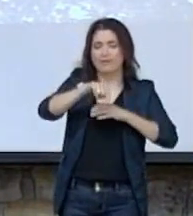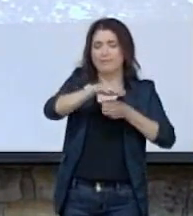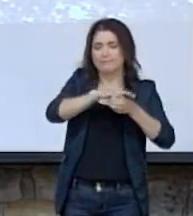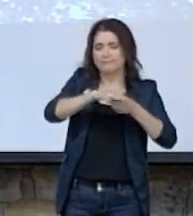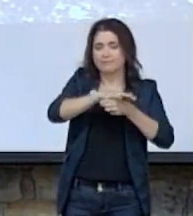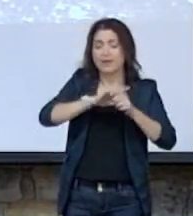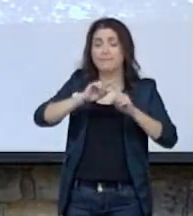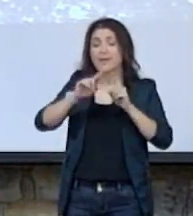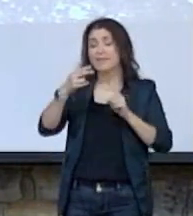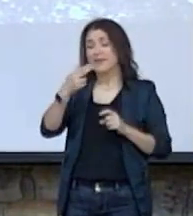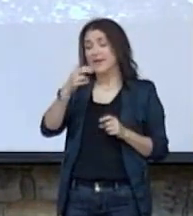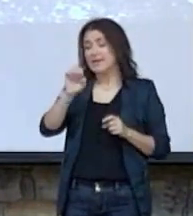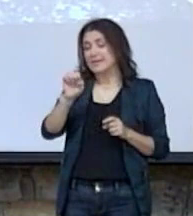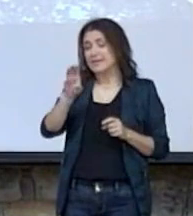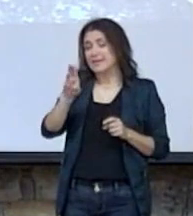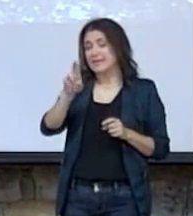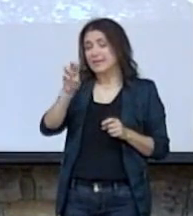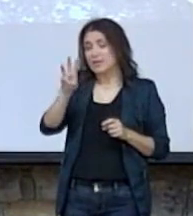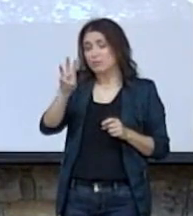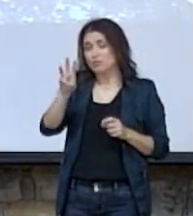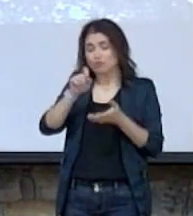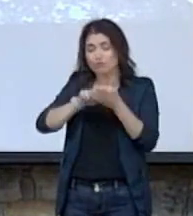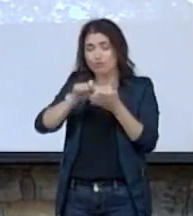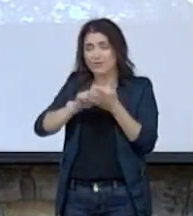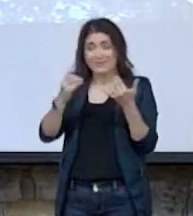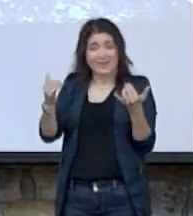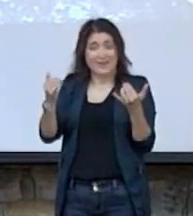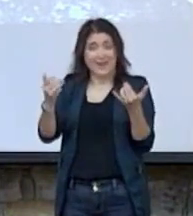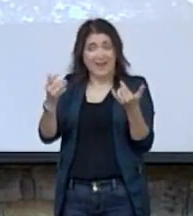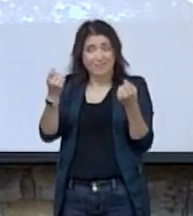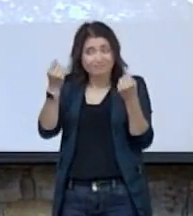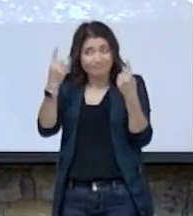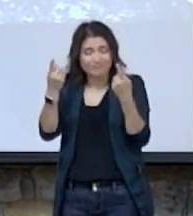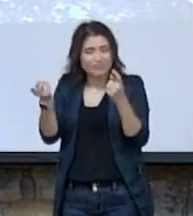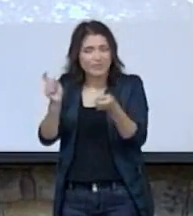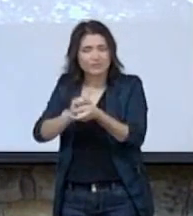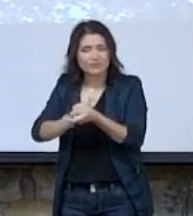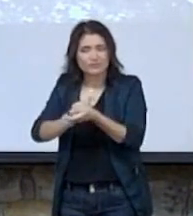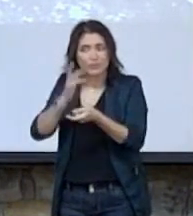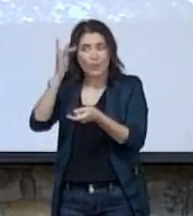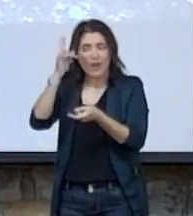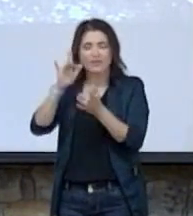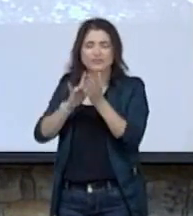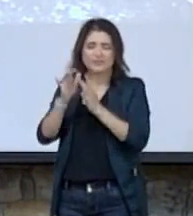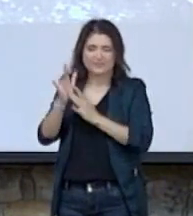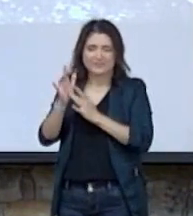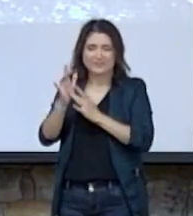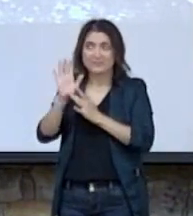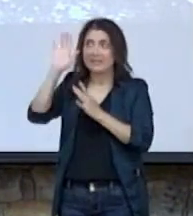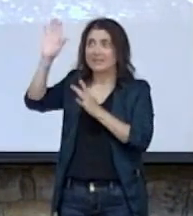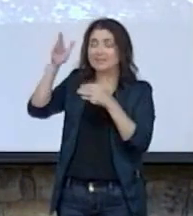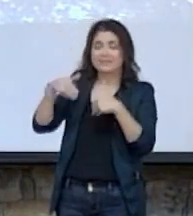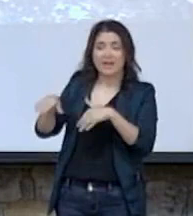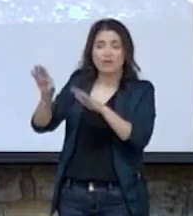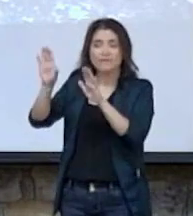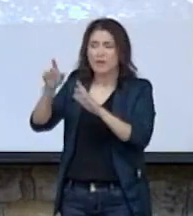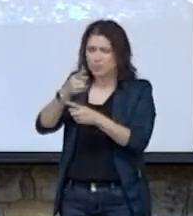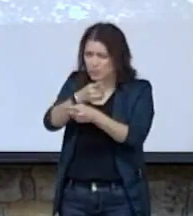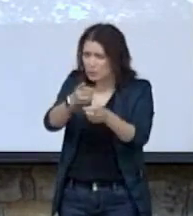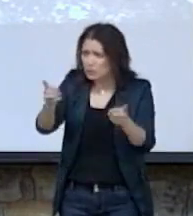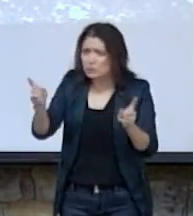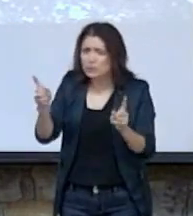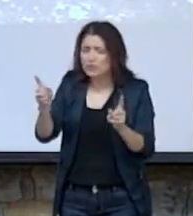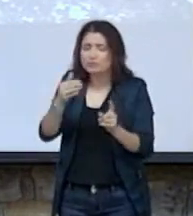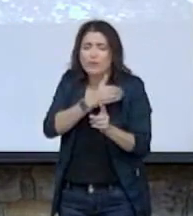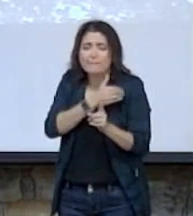But the Hebrew writer says, but now everything's changed. Because of Jesus, because of His sacrifice, you, he's